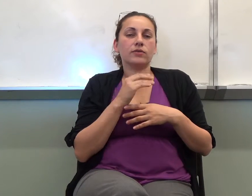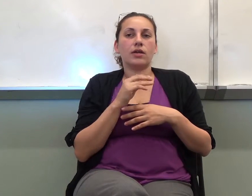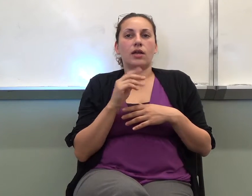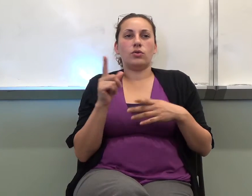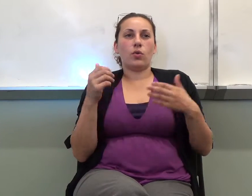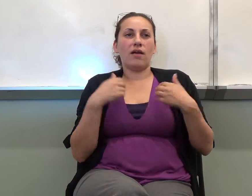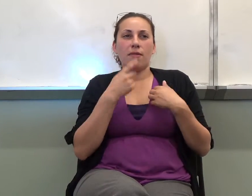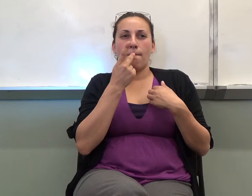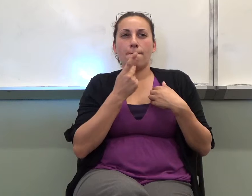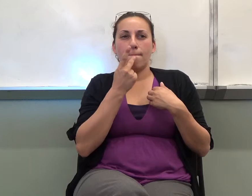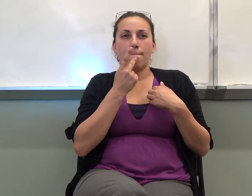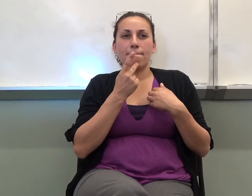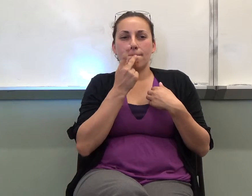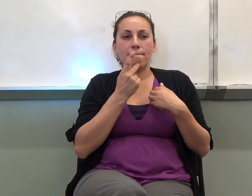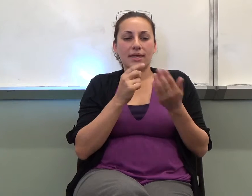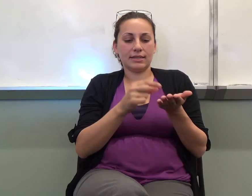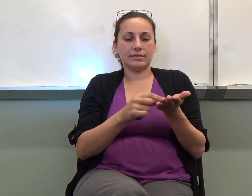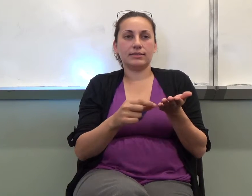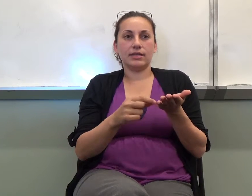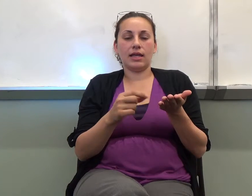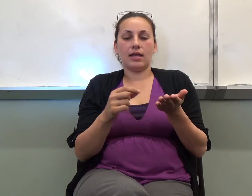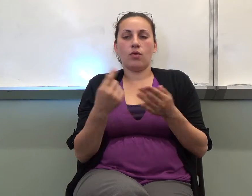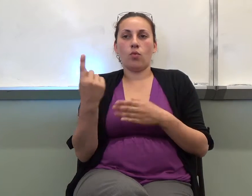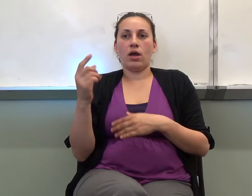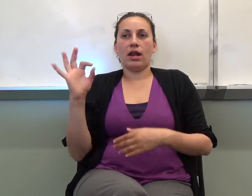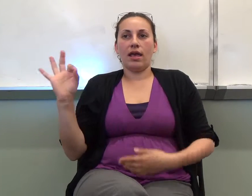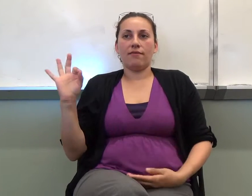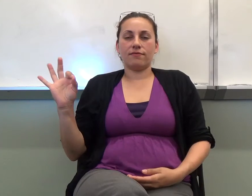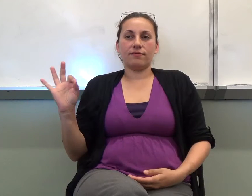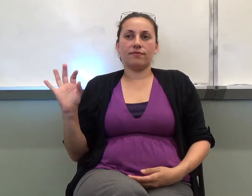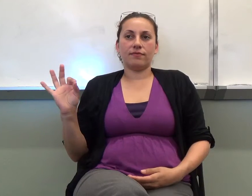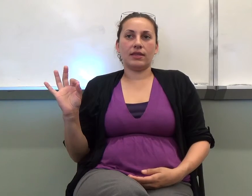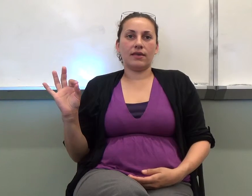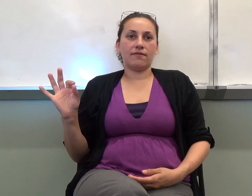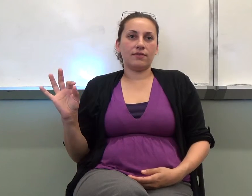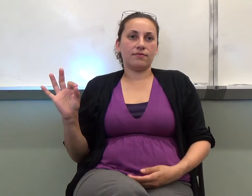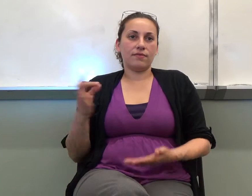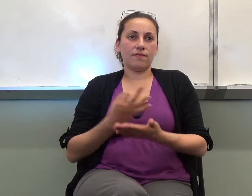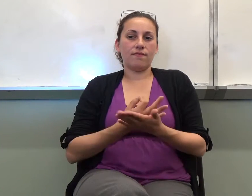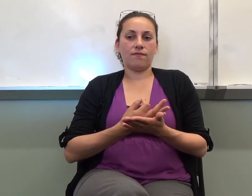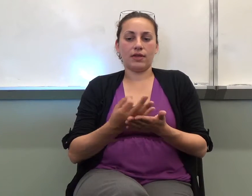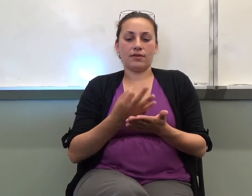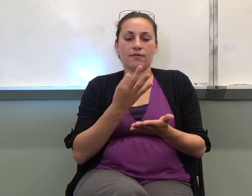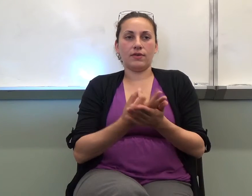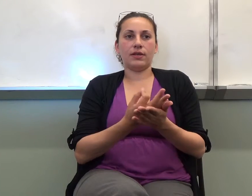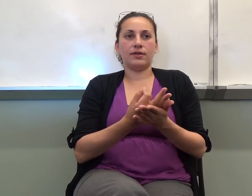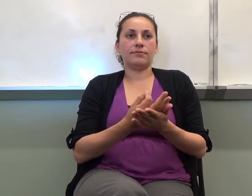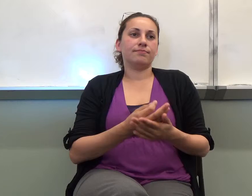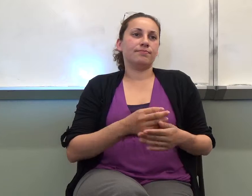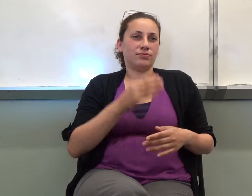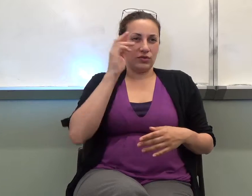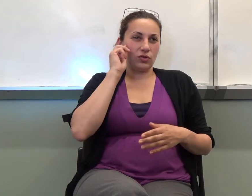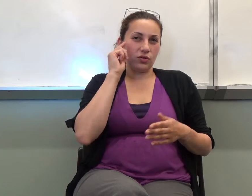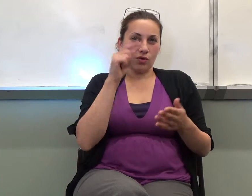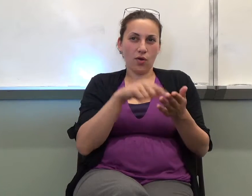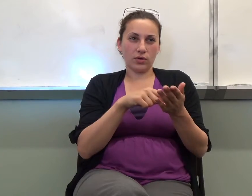pink slice over there, 1F. Okay? So notice the pieces of the pie are different sizes.